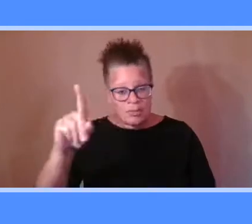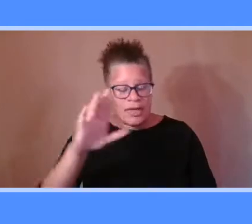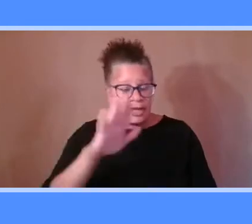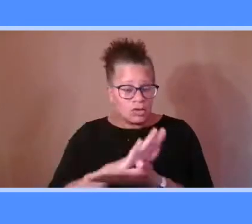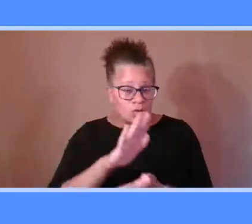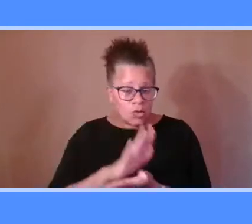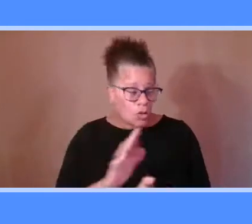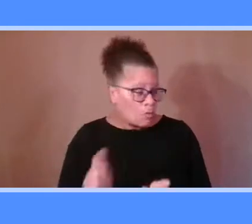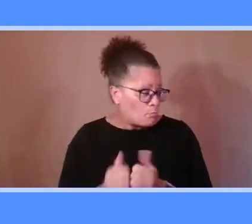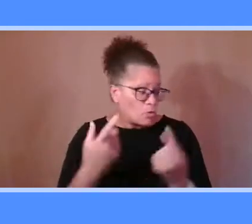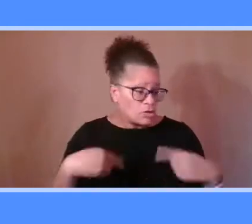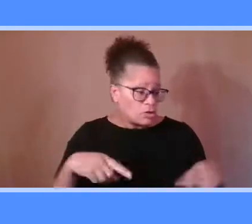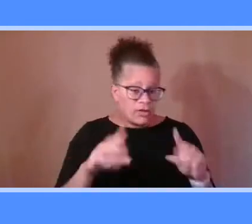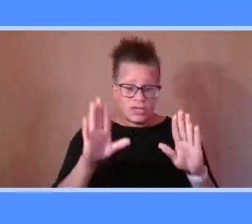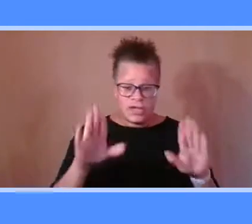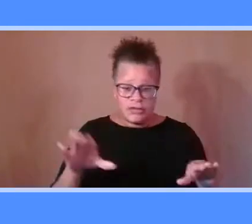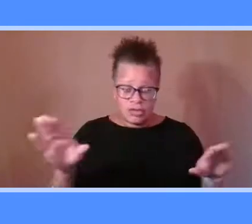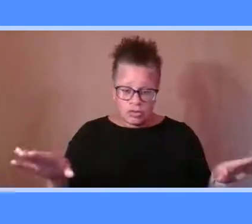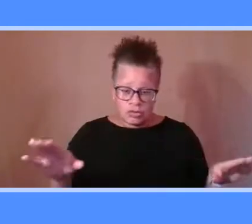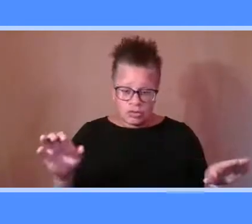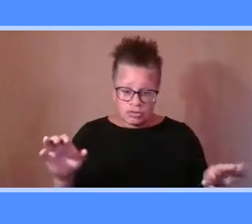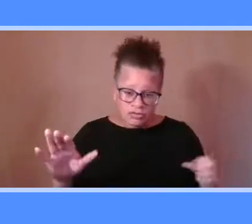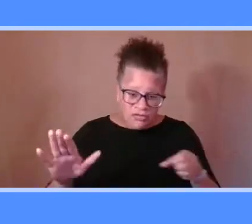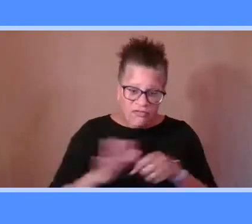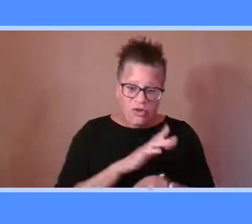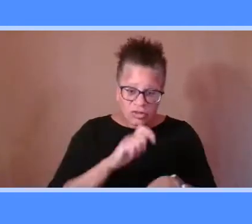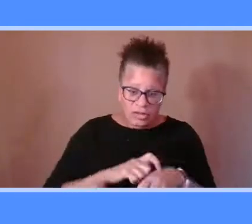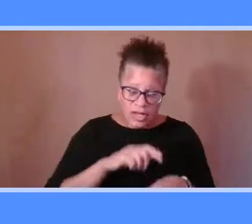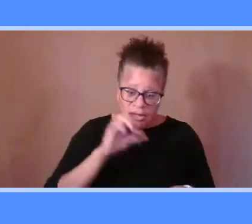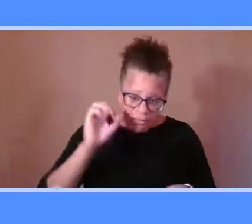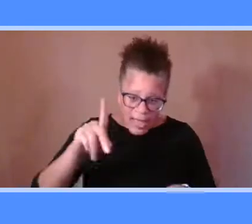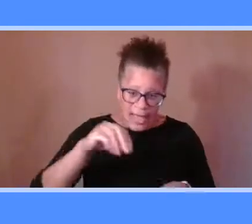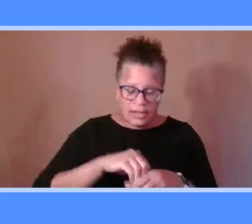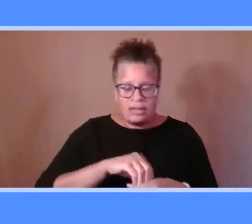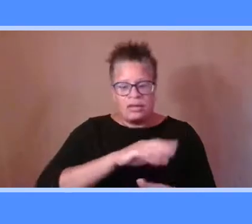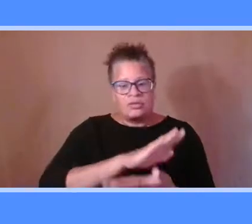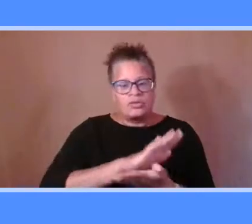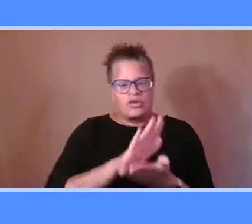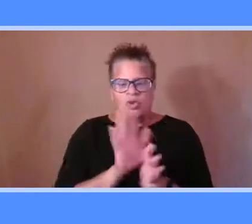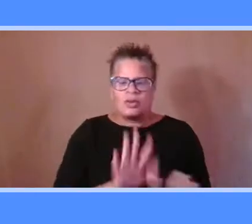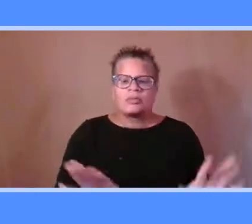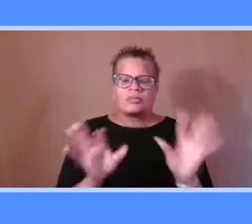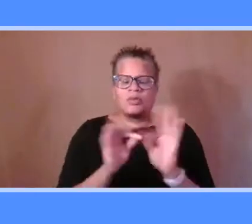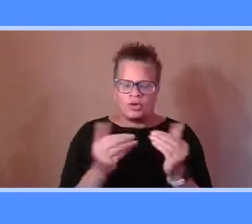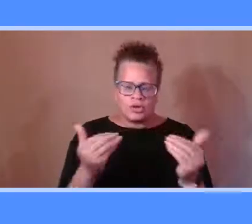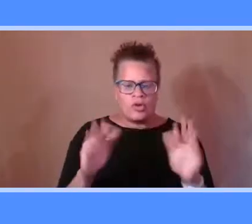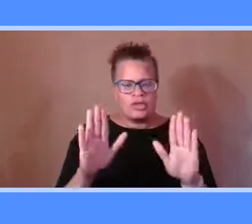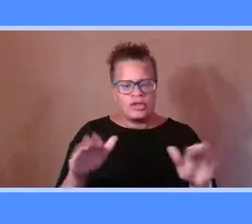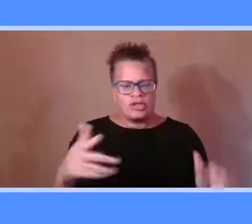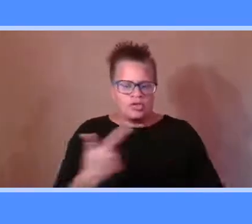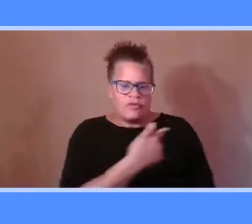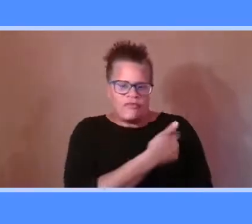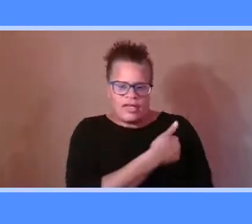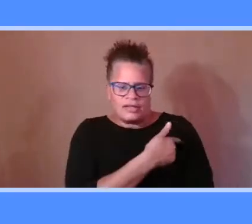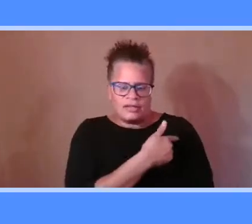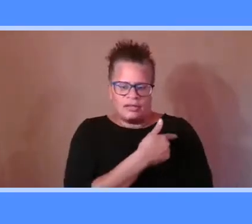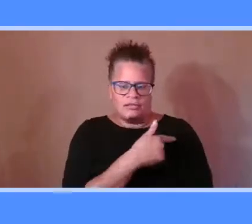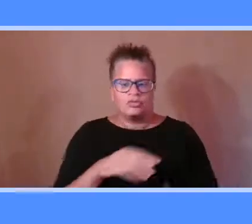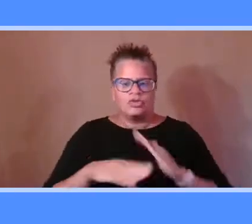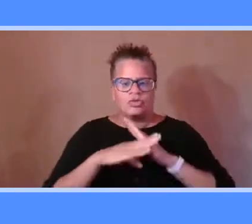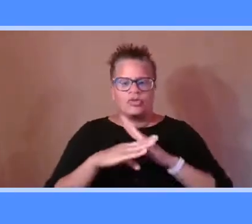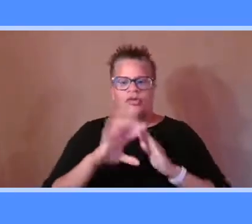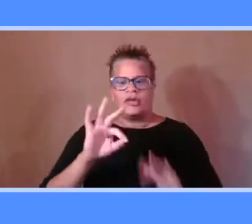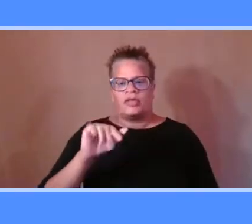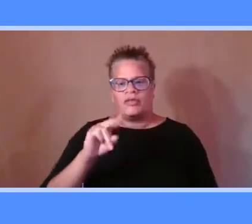Most of us have kids that are back in school full time. So it's important to get the children vaccinated against flu